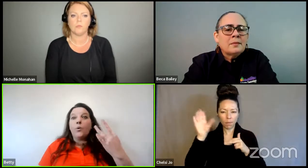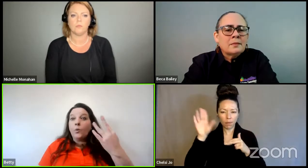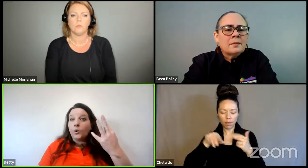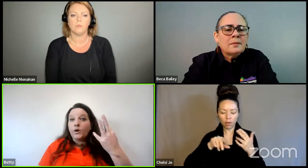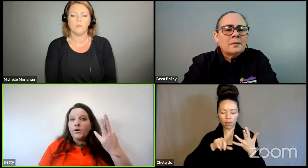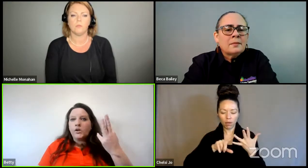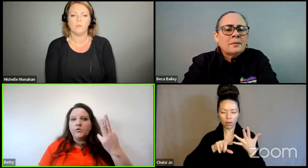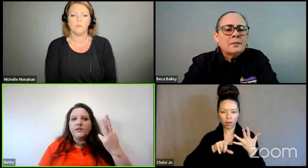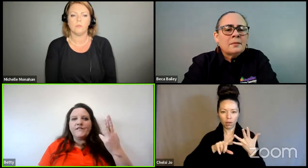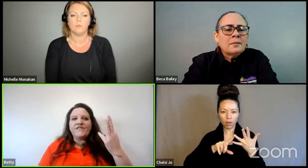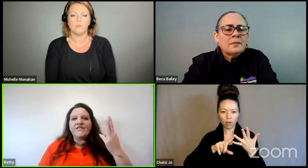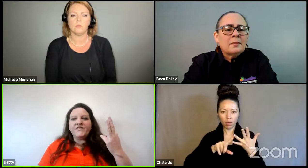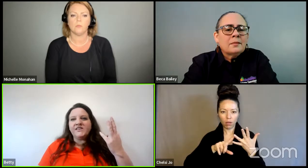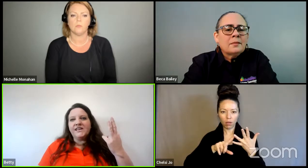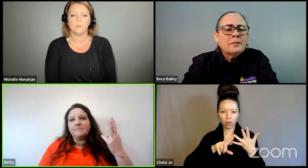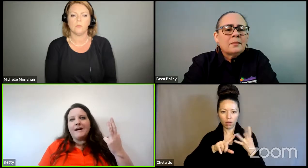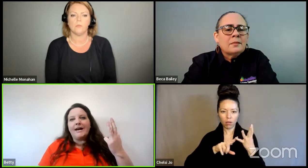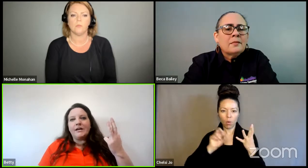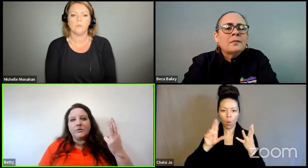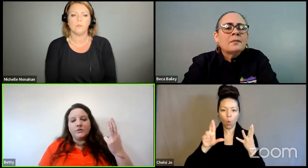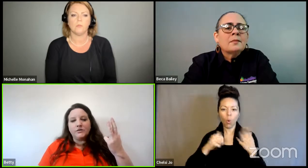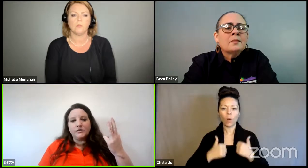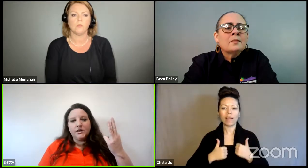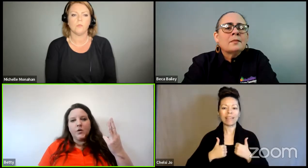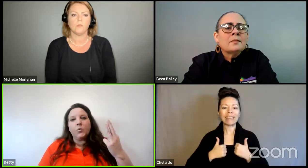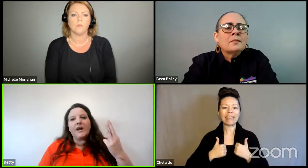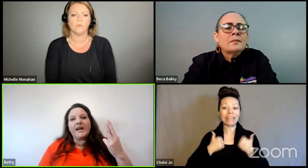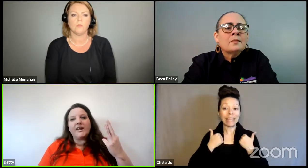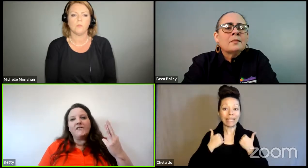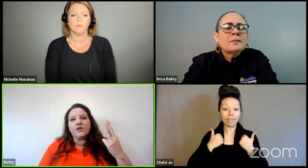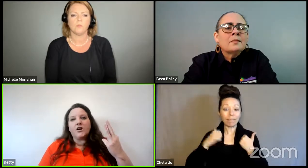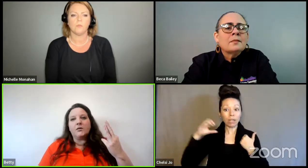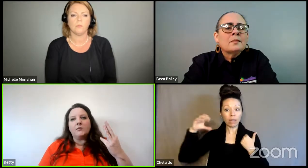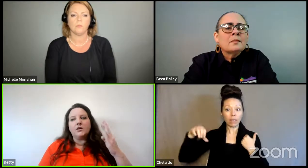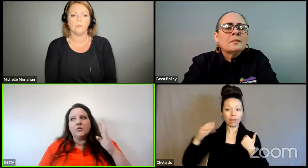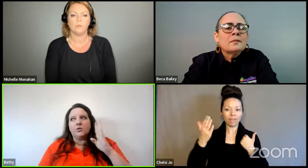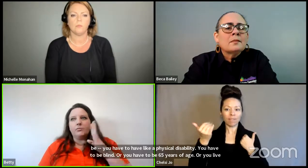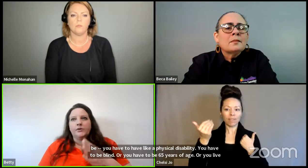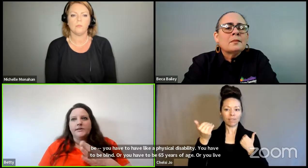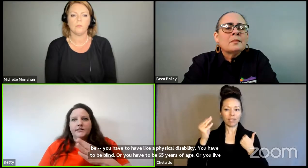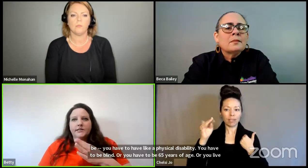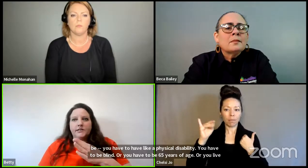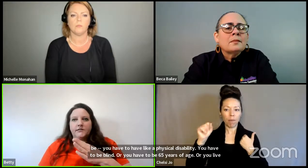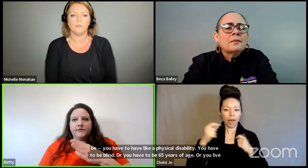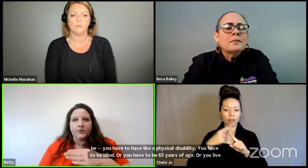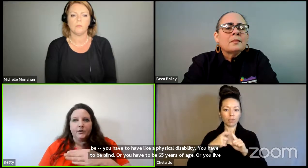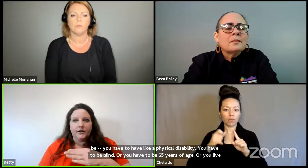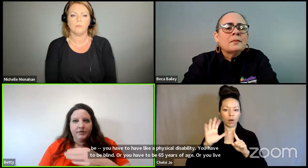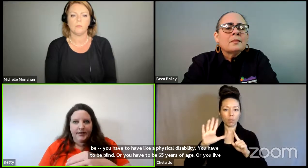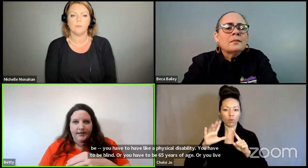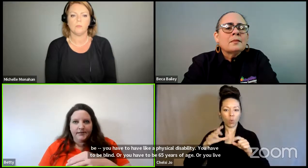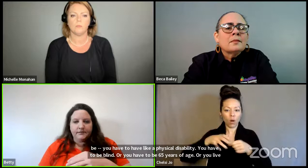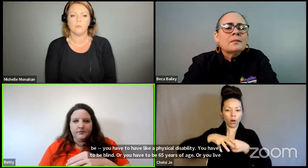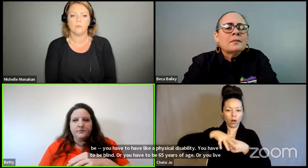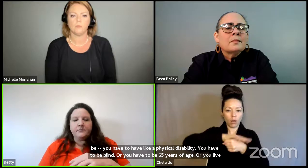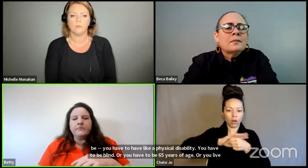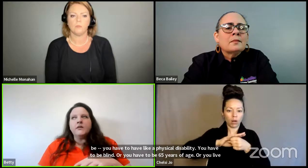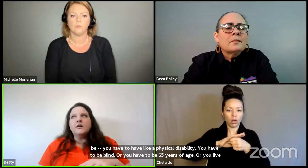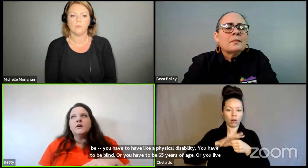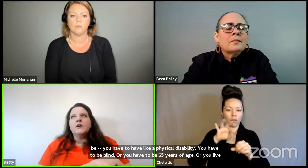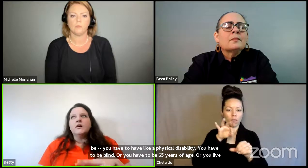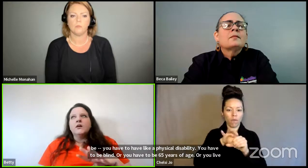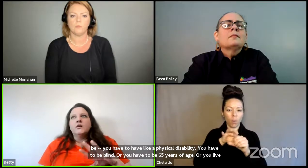or you live 15 miles away from your precinct voting place.